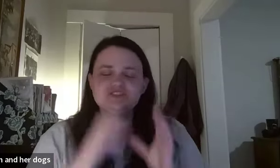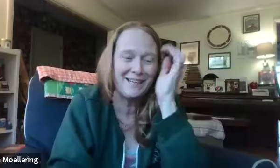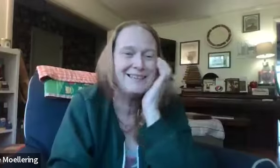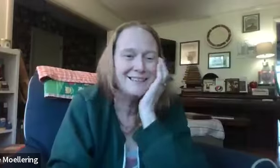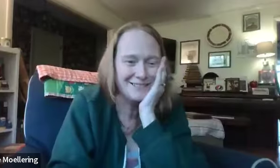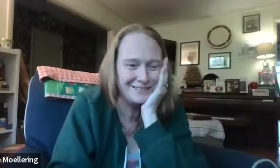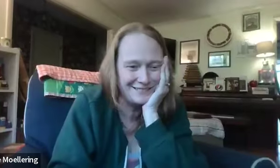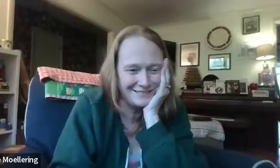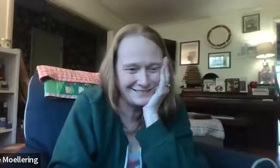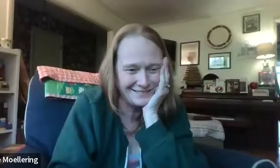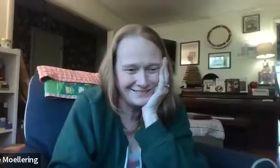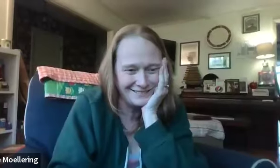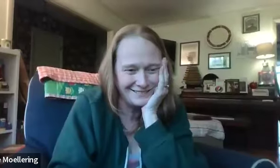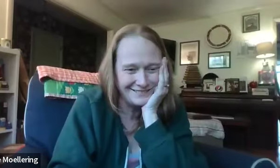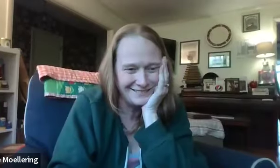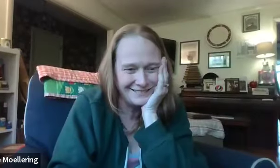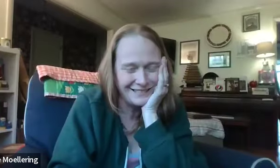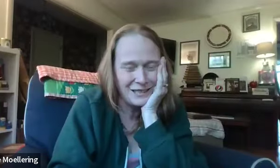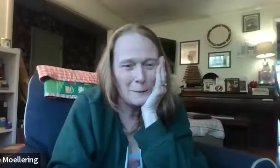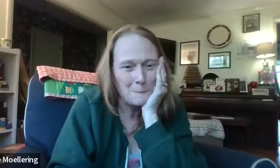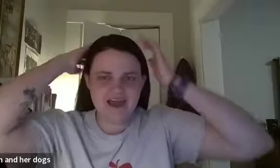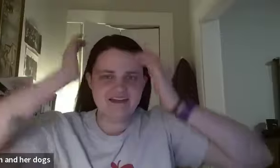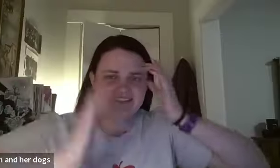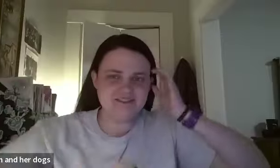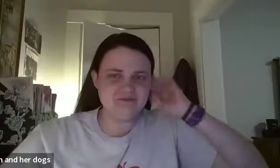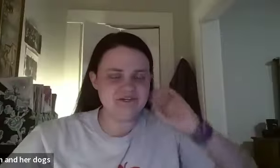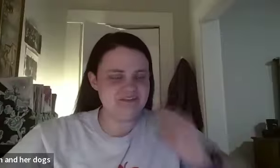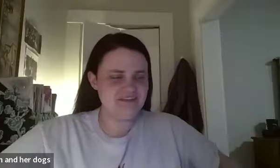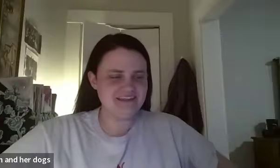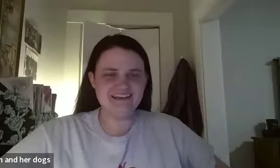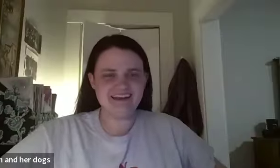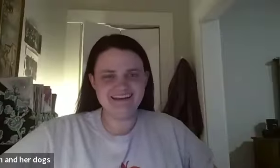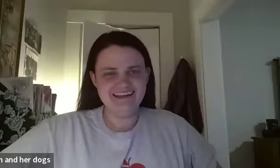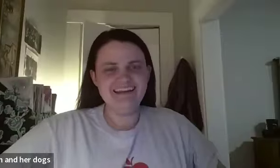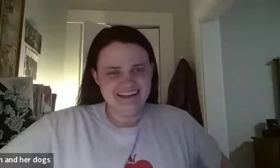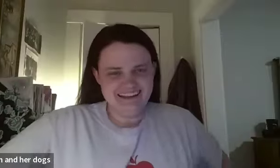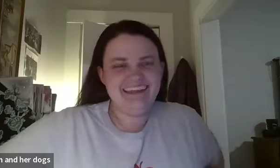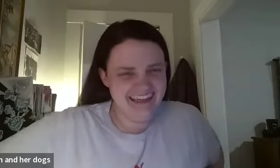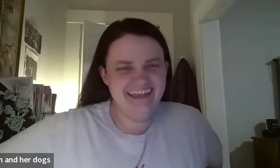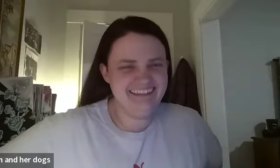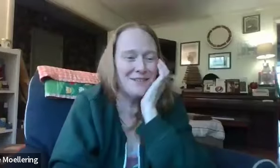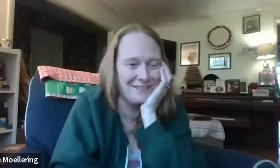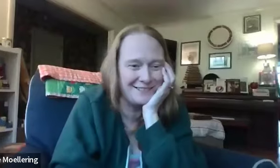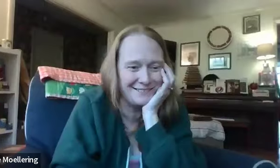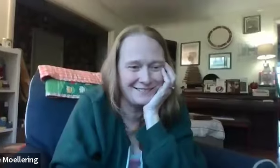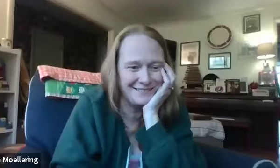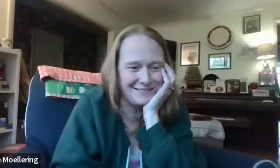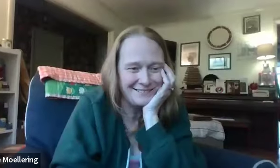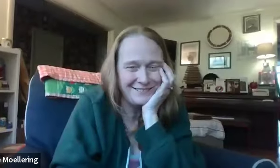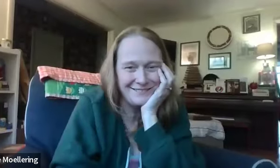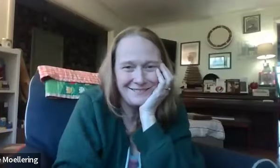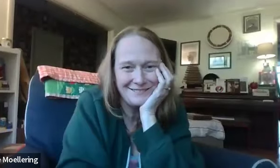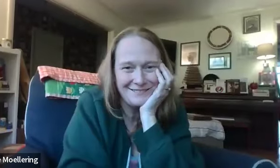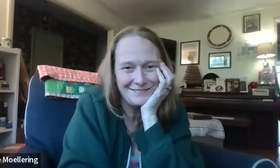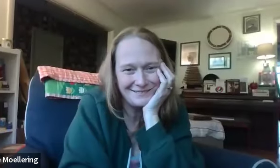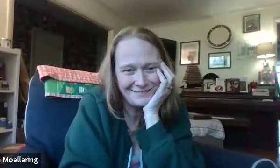me. Trust me, as someone who loves to have attitude with Your book like is time, 3 weeks overdue. that I could see as the librarian just being